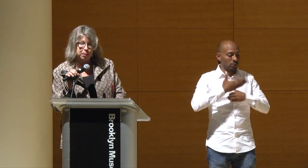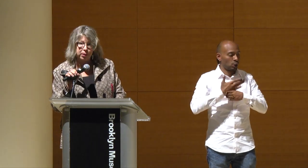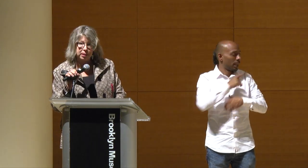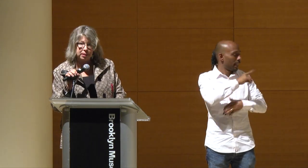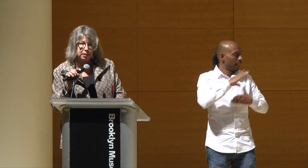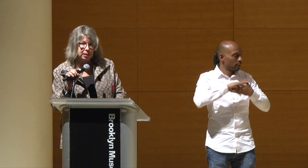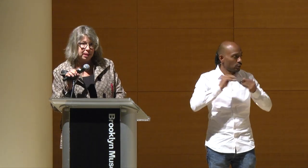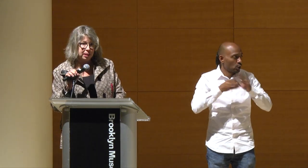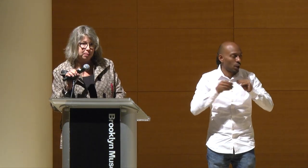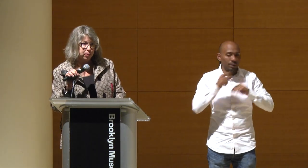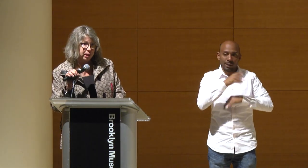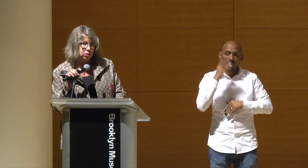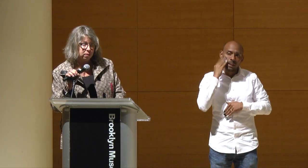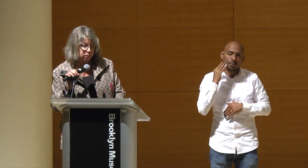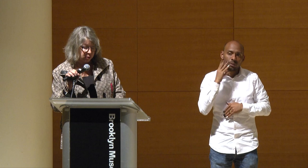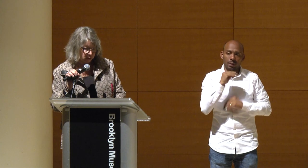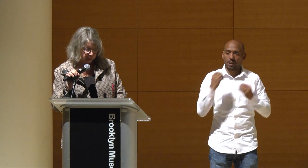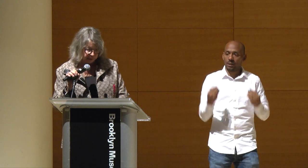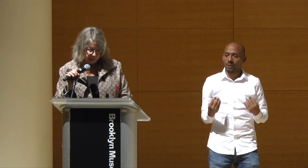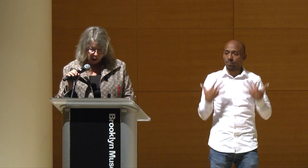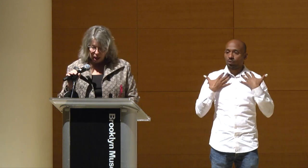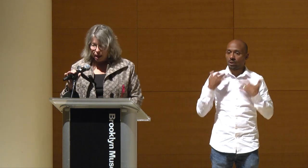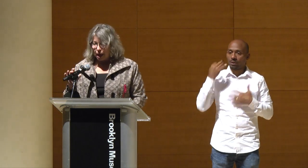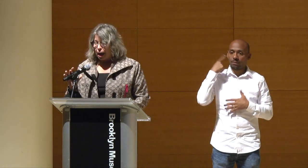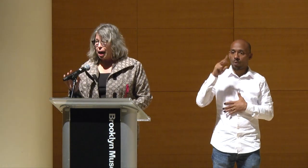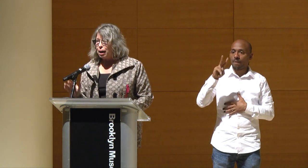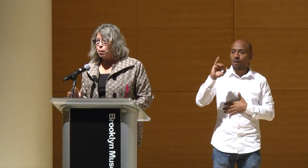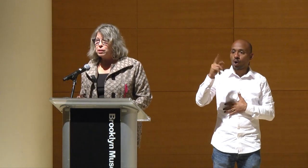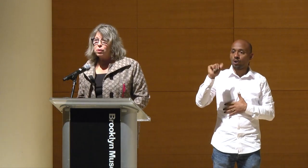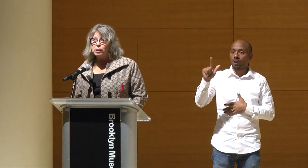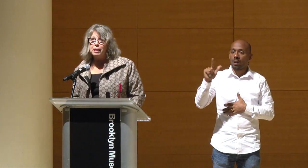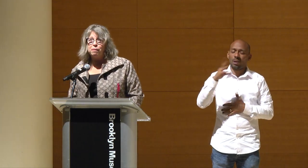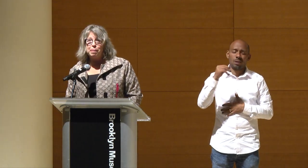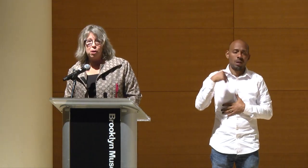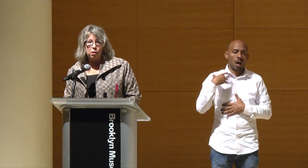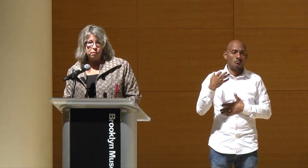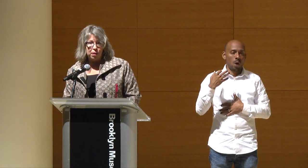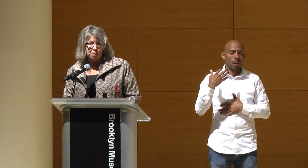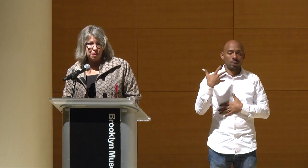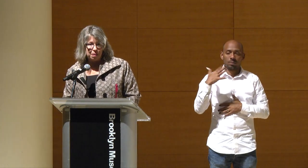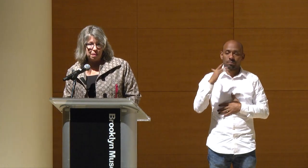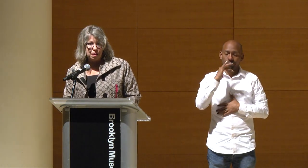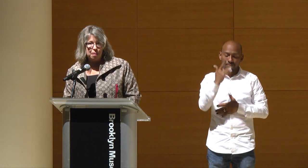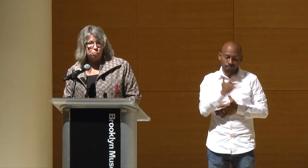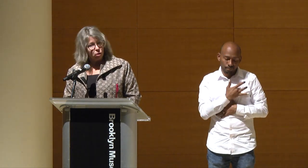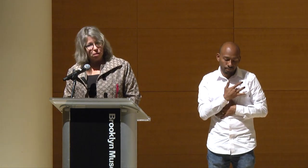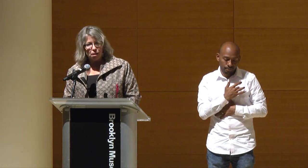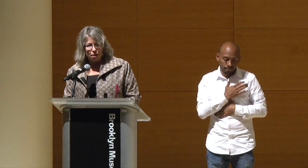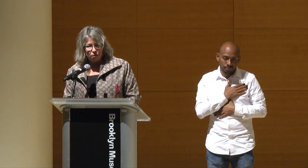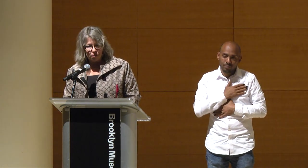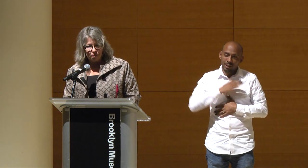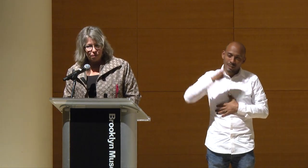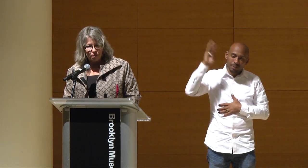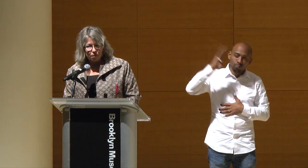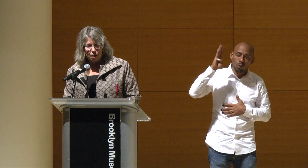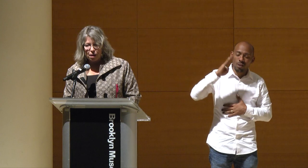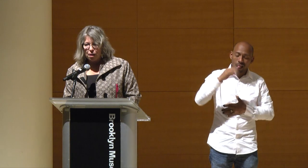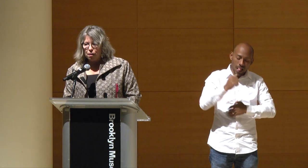and their experiences and the inspiration of Virgil. And I want us all to give a big heartfelt Brooklyn